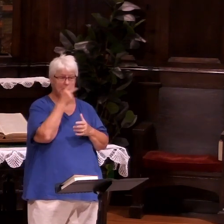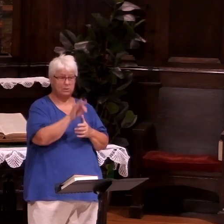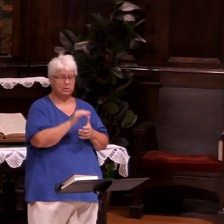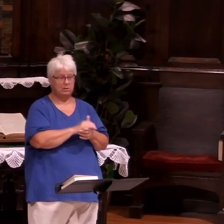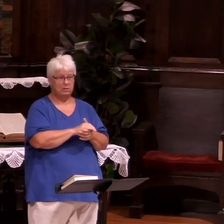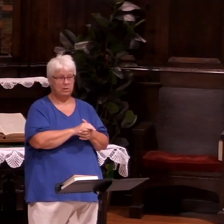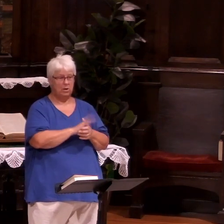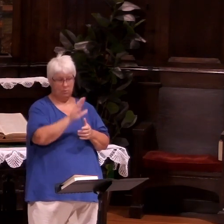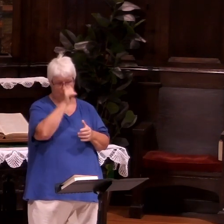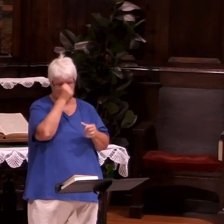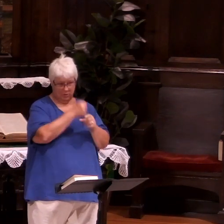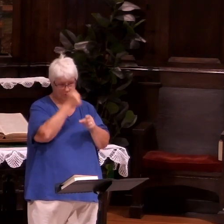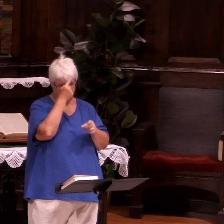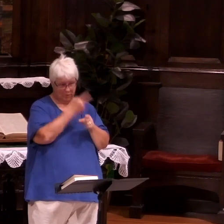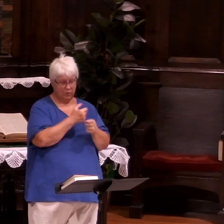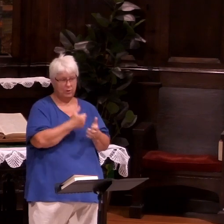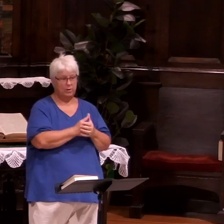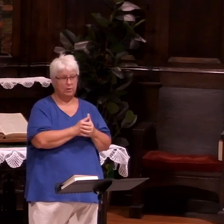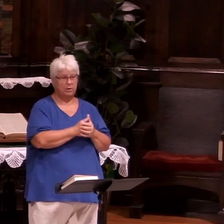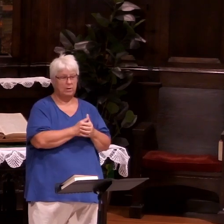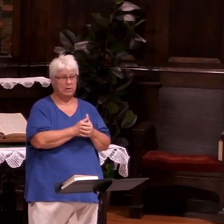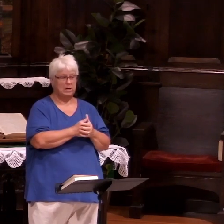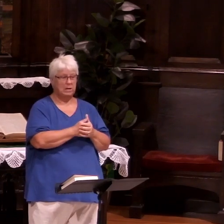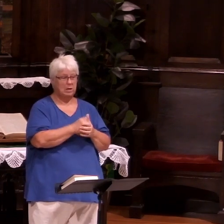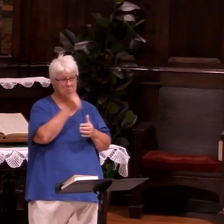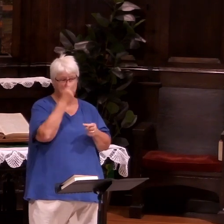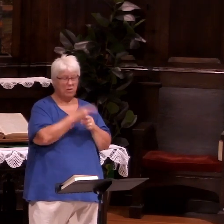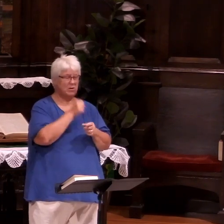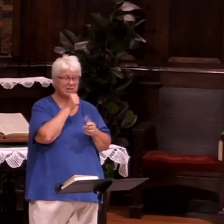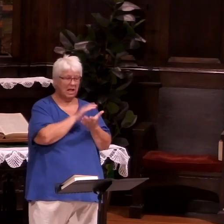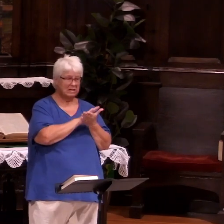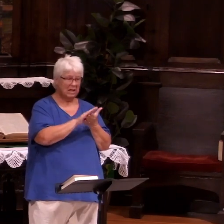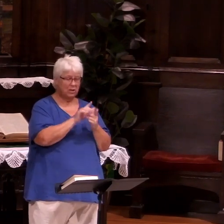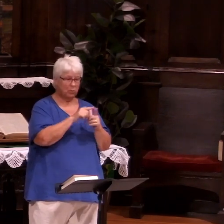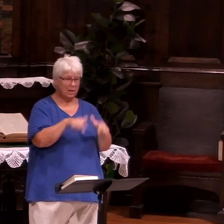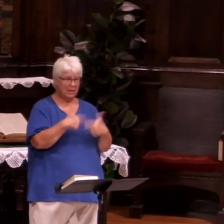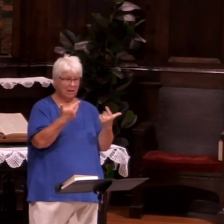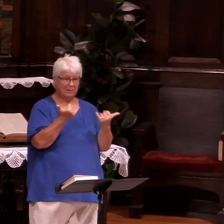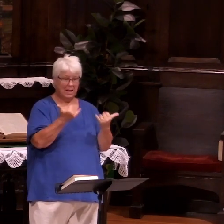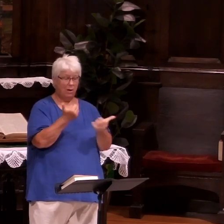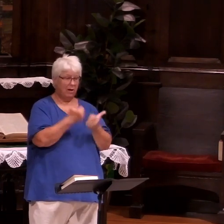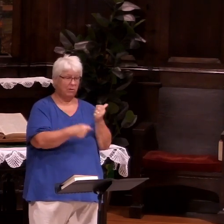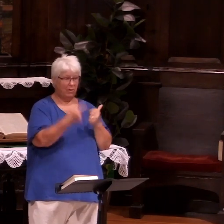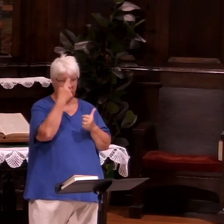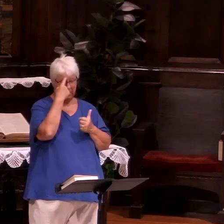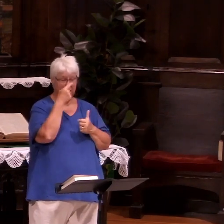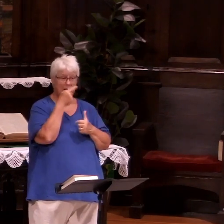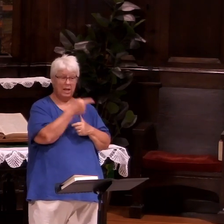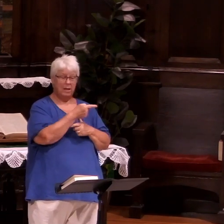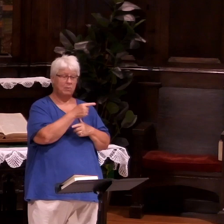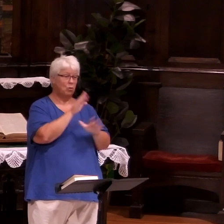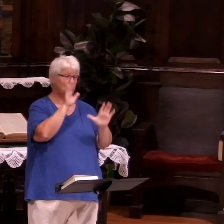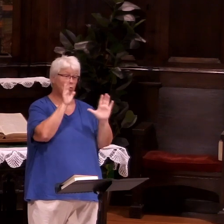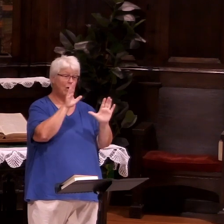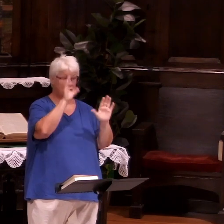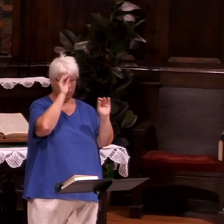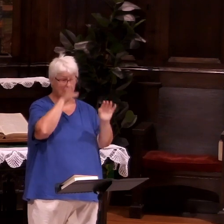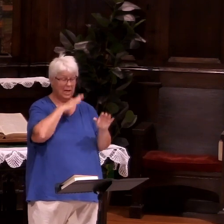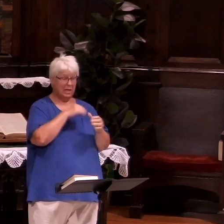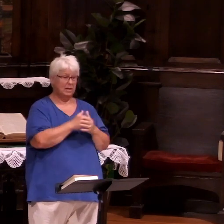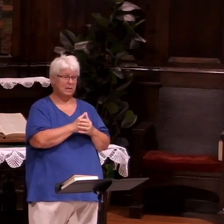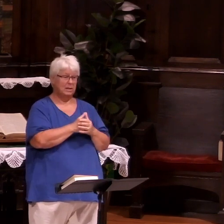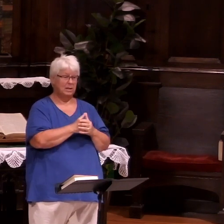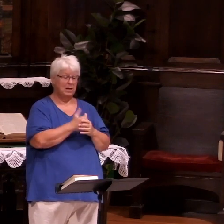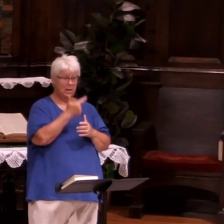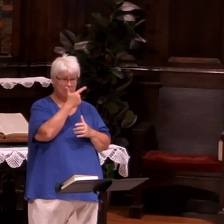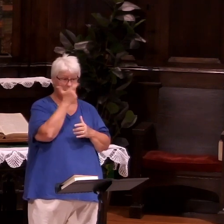pissed at her brother. He was never even that nice to her when he was alive, and now everyone's thinking of him as this incredible guy